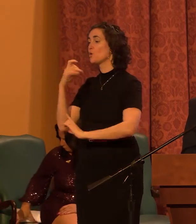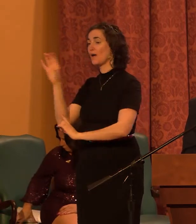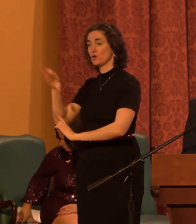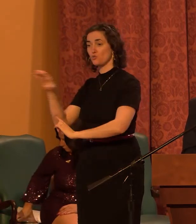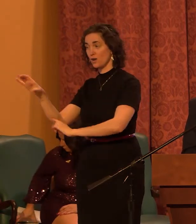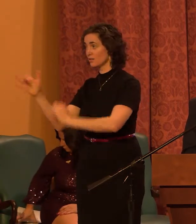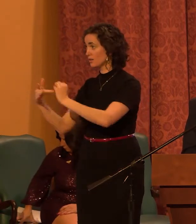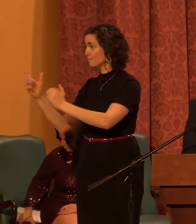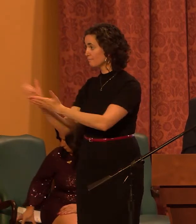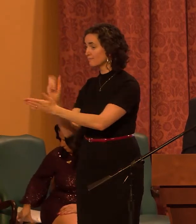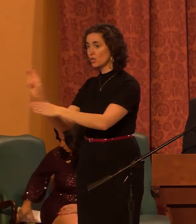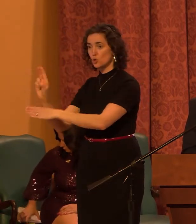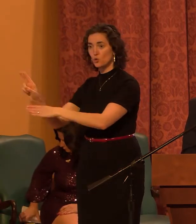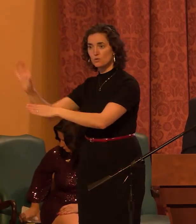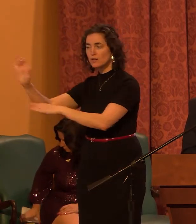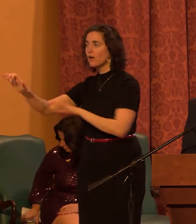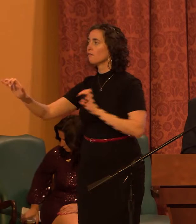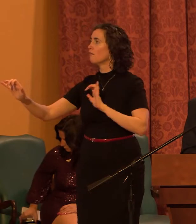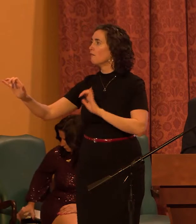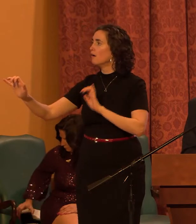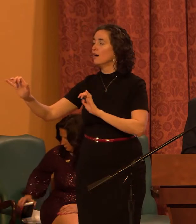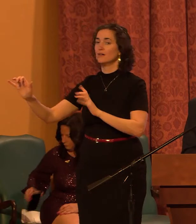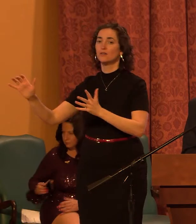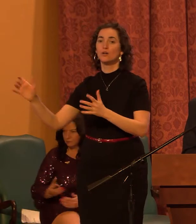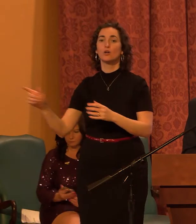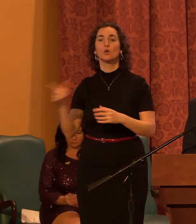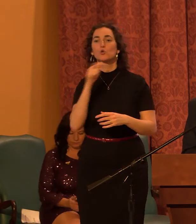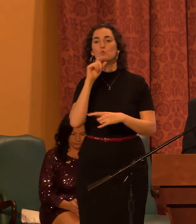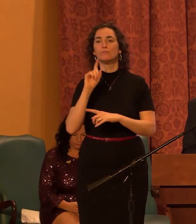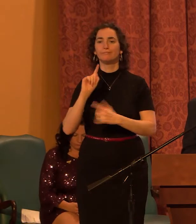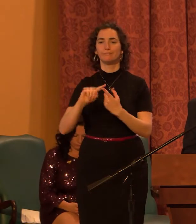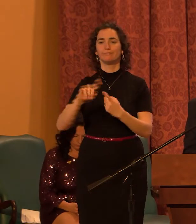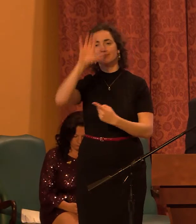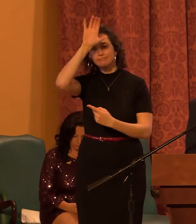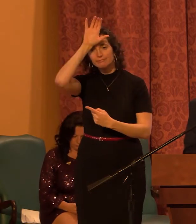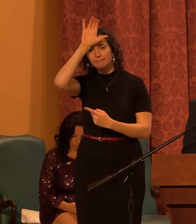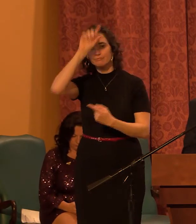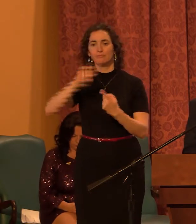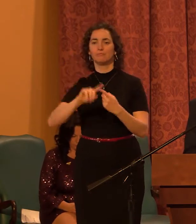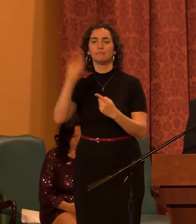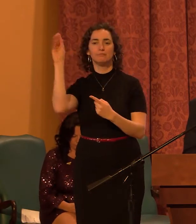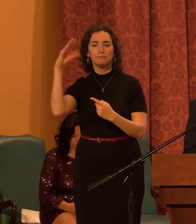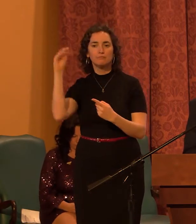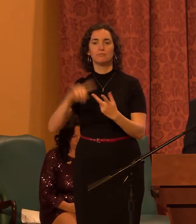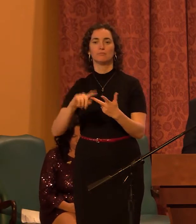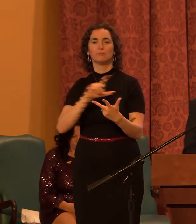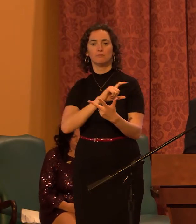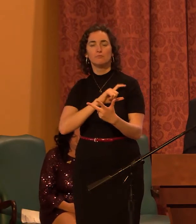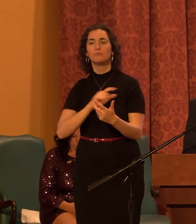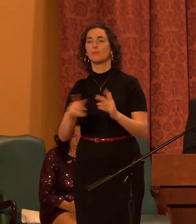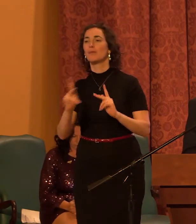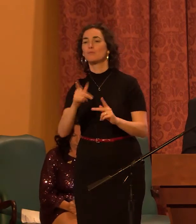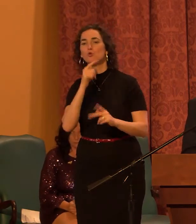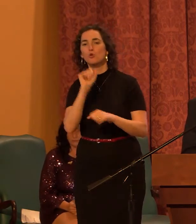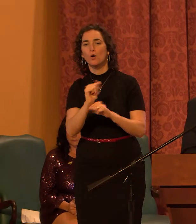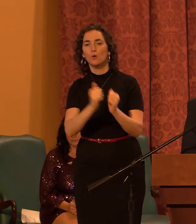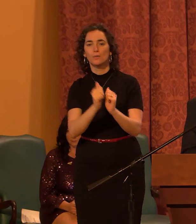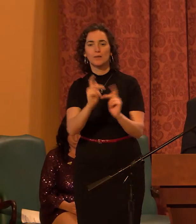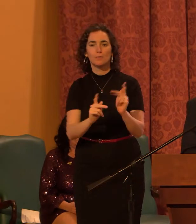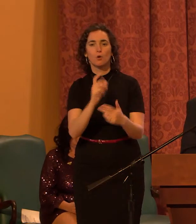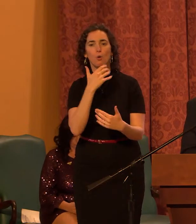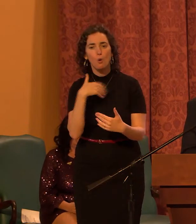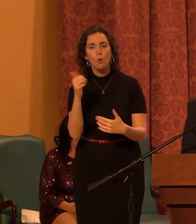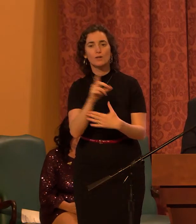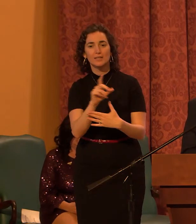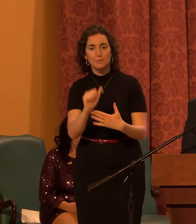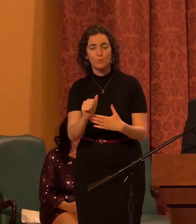that technology. And so first responders and the individuals that are working with elderly disabled would have